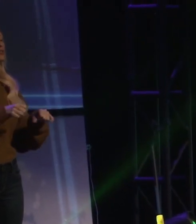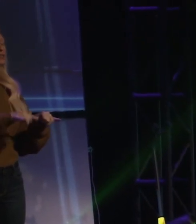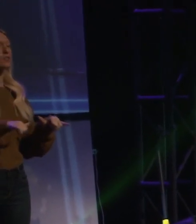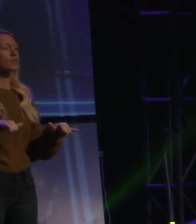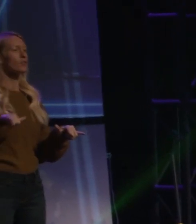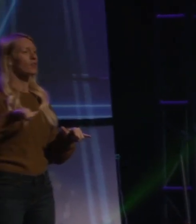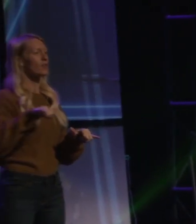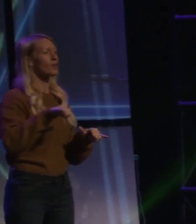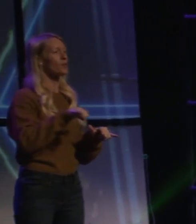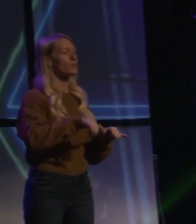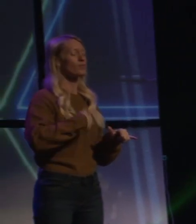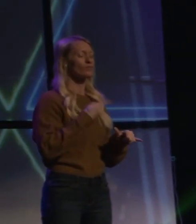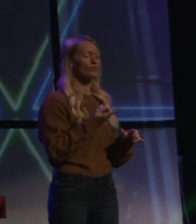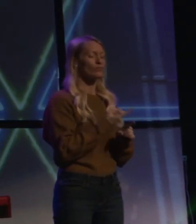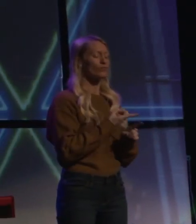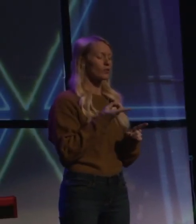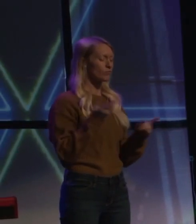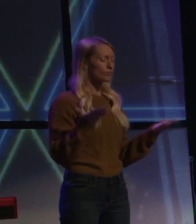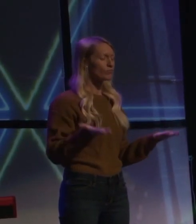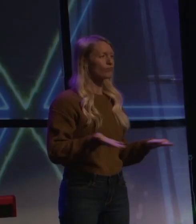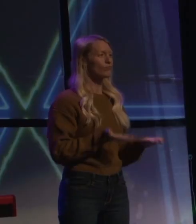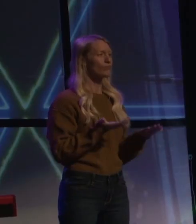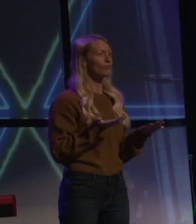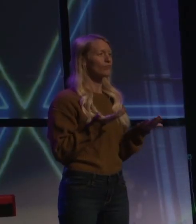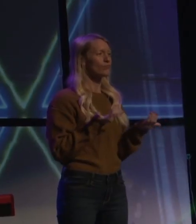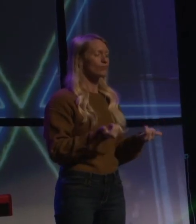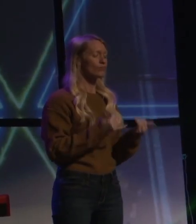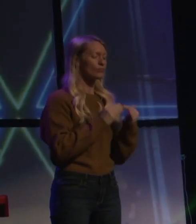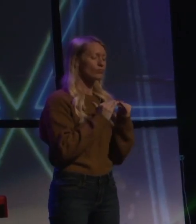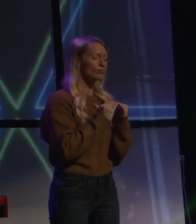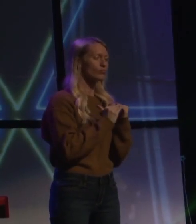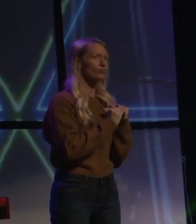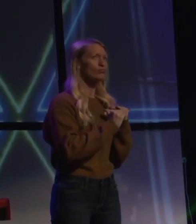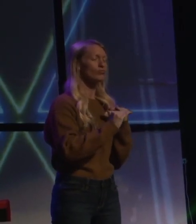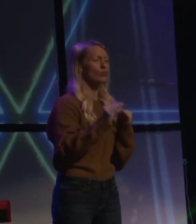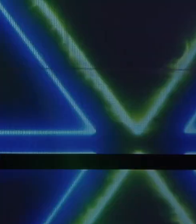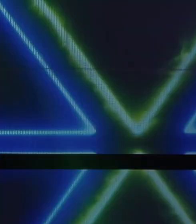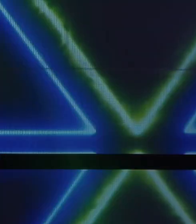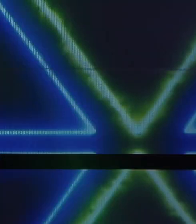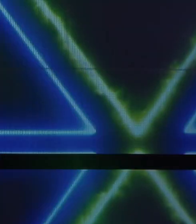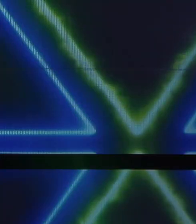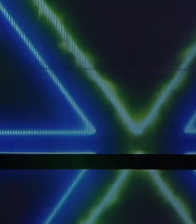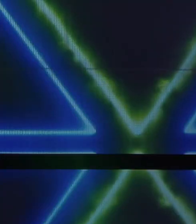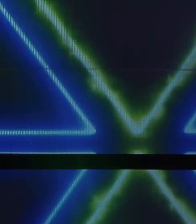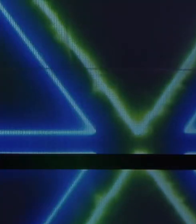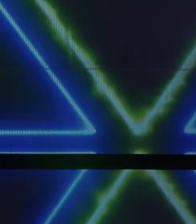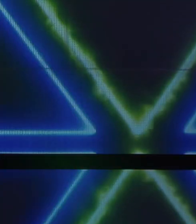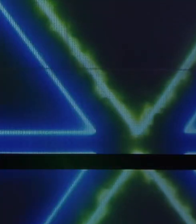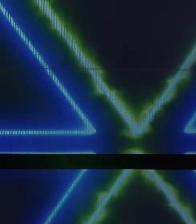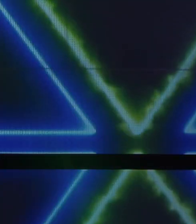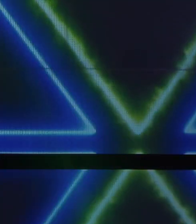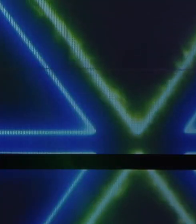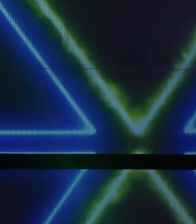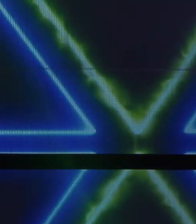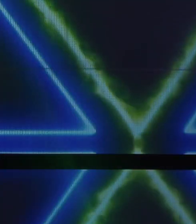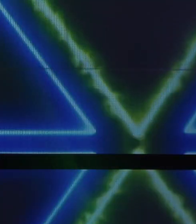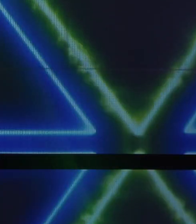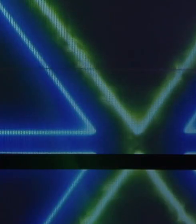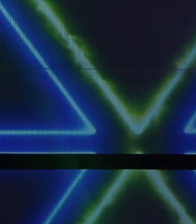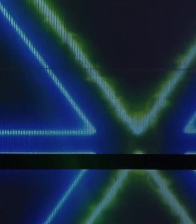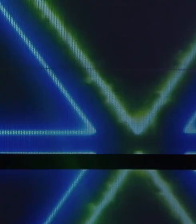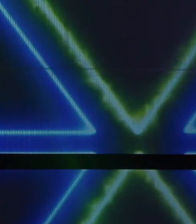right where I am and hope to feel you, hope to feel something